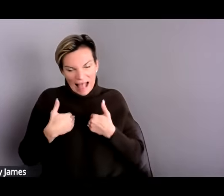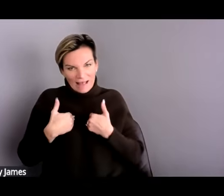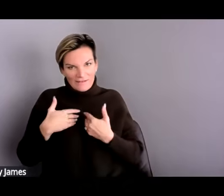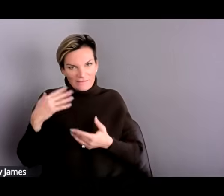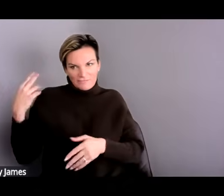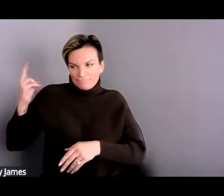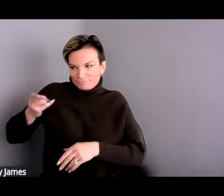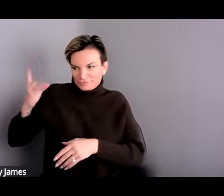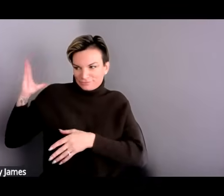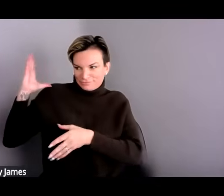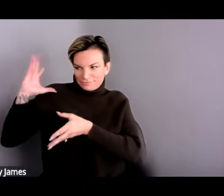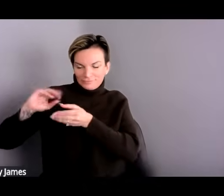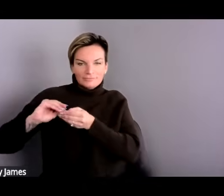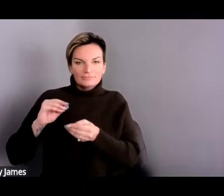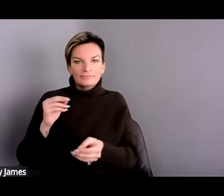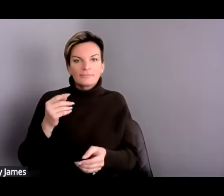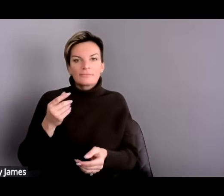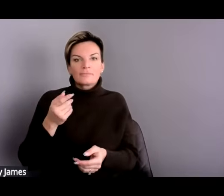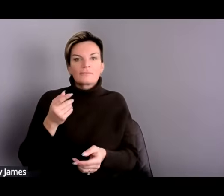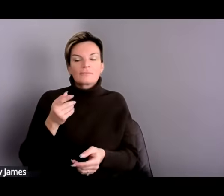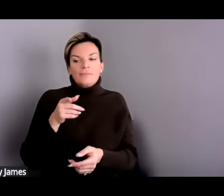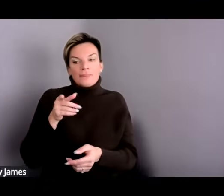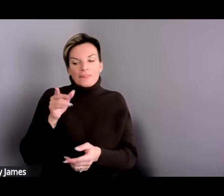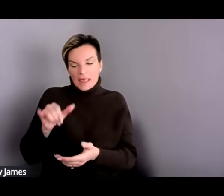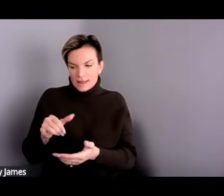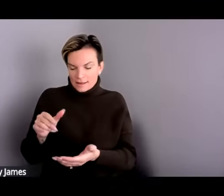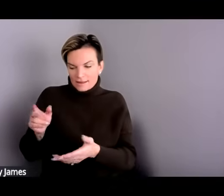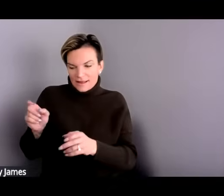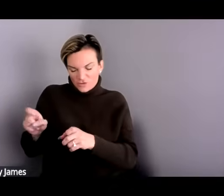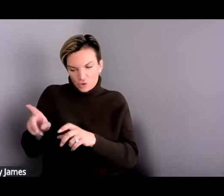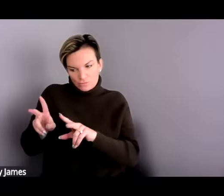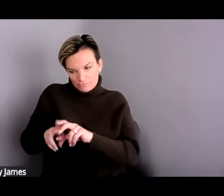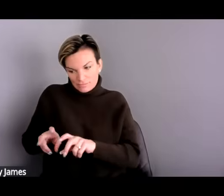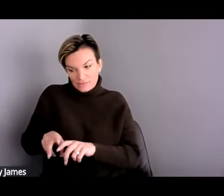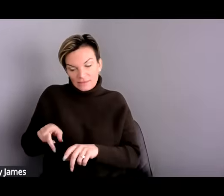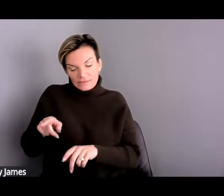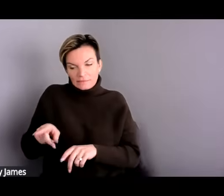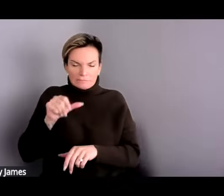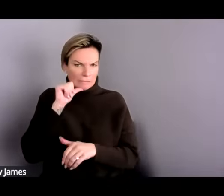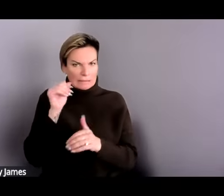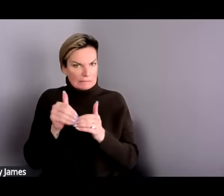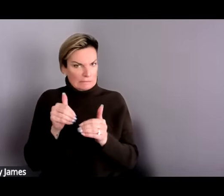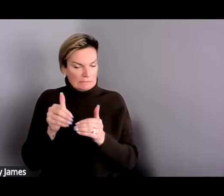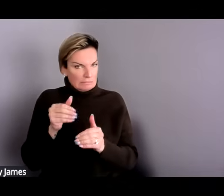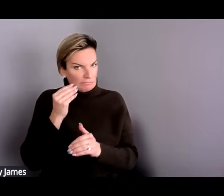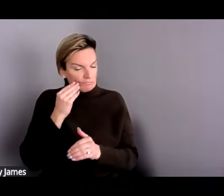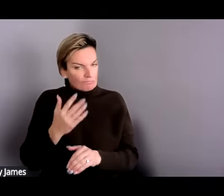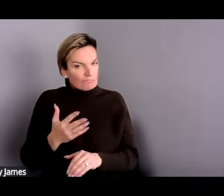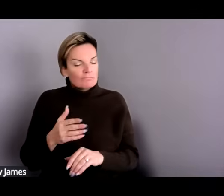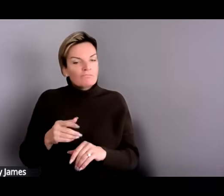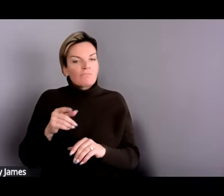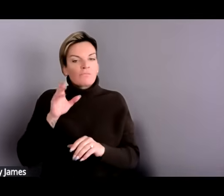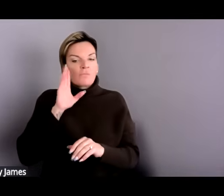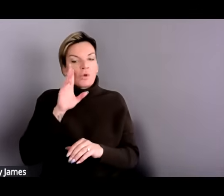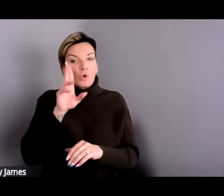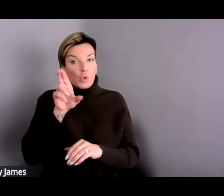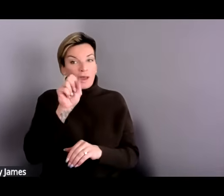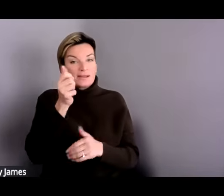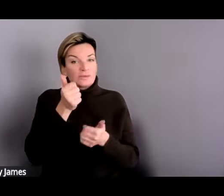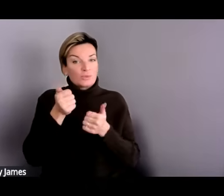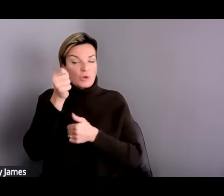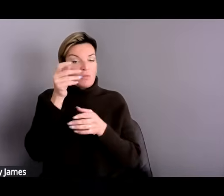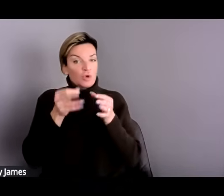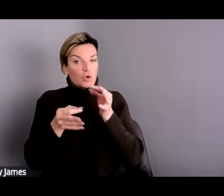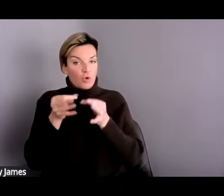I wouldn't say challenging, but you have to consider it, right? There is case law at the federal level from the US Supreme Court that says that